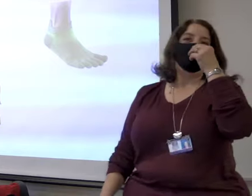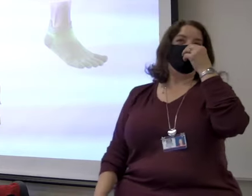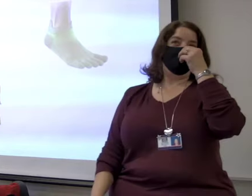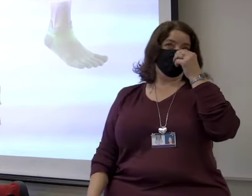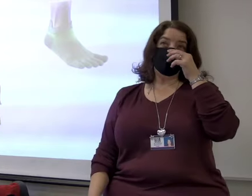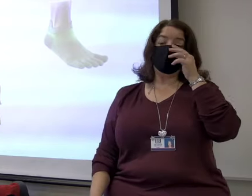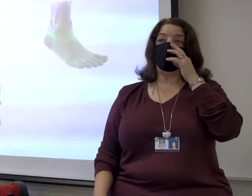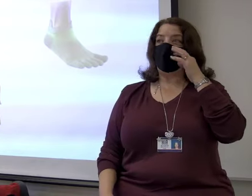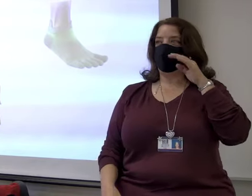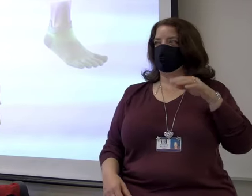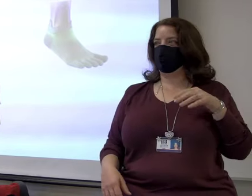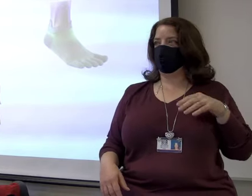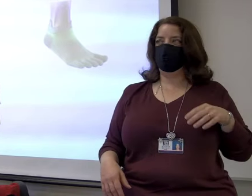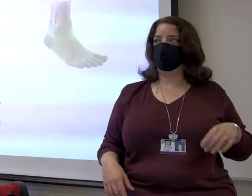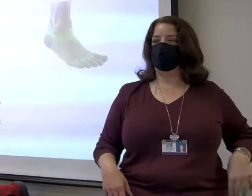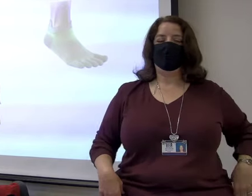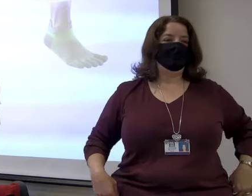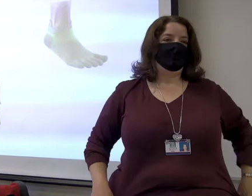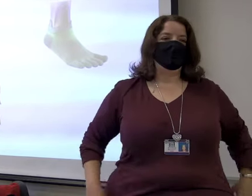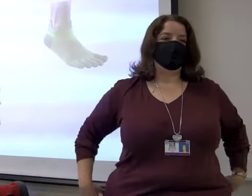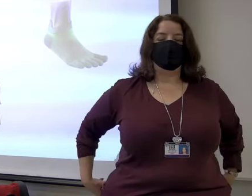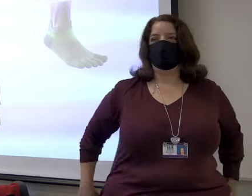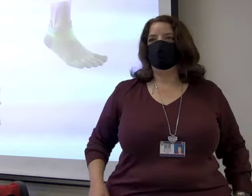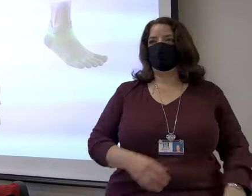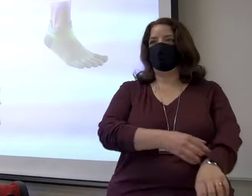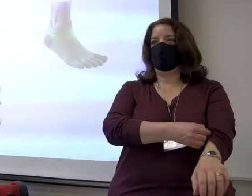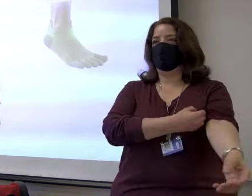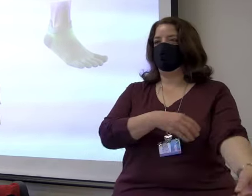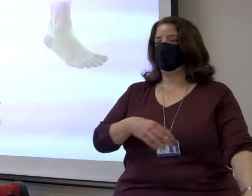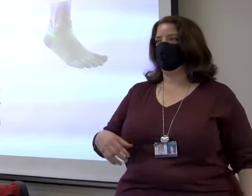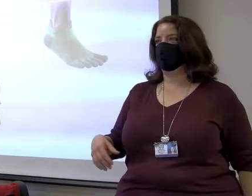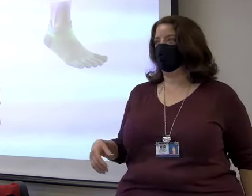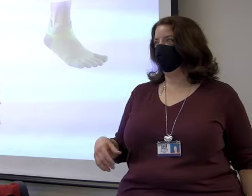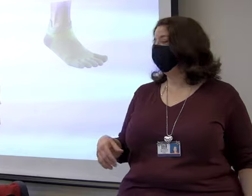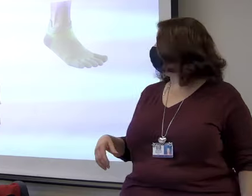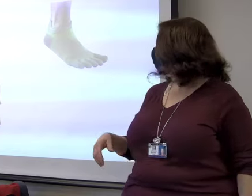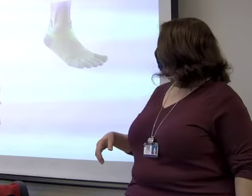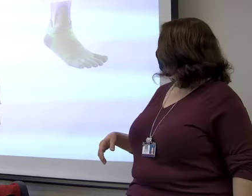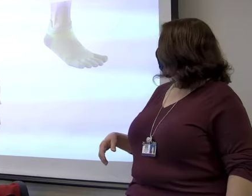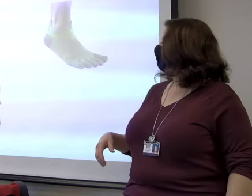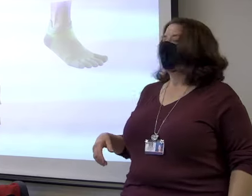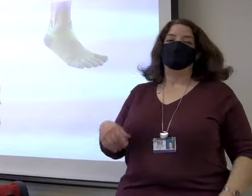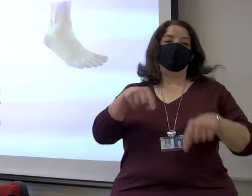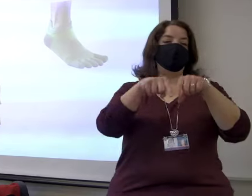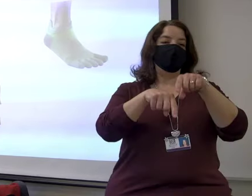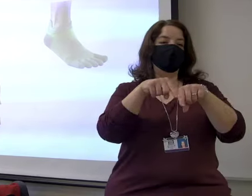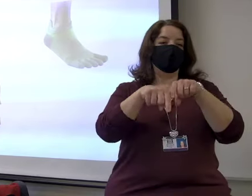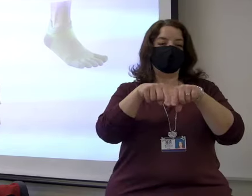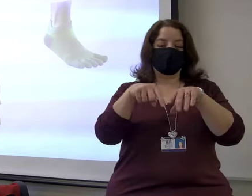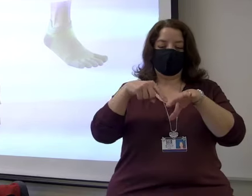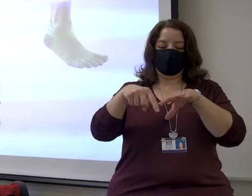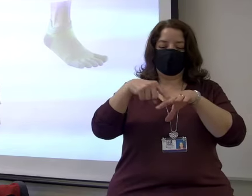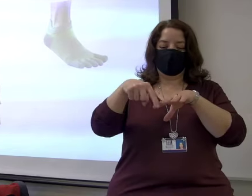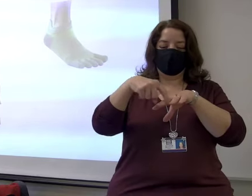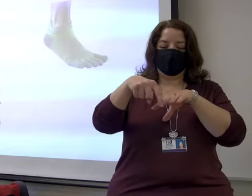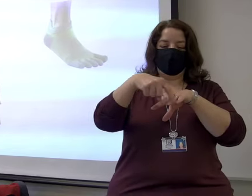Inevitably, someone asks me. So here, I'm just going to go ahead and show you. So these are socks that go around each